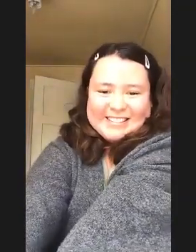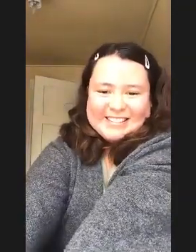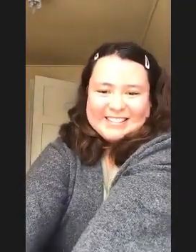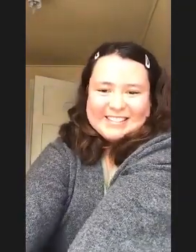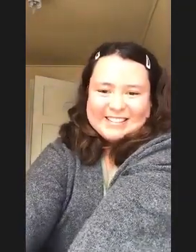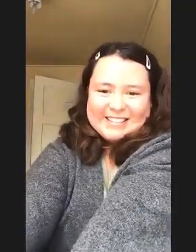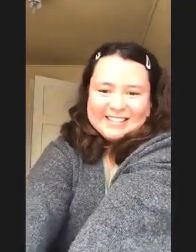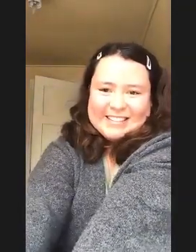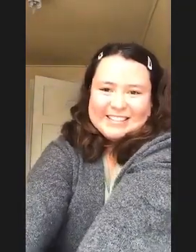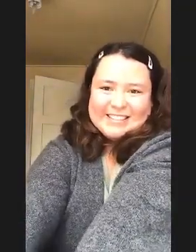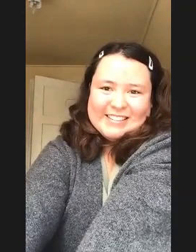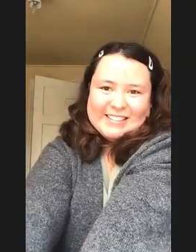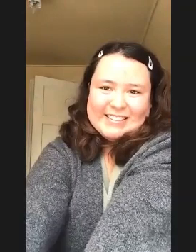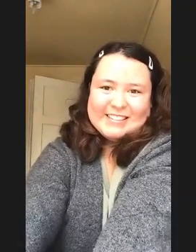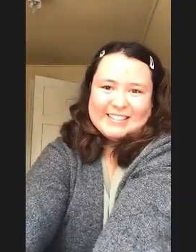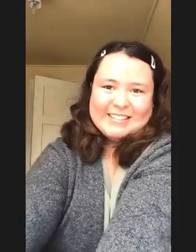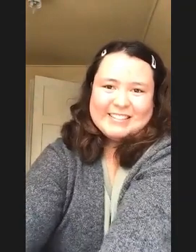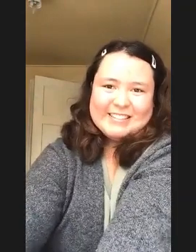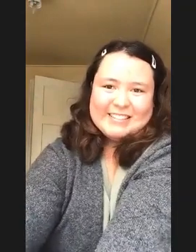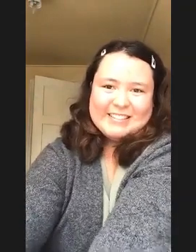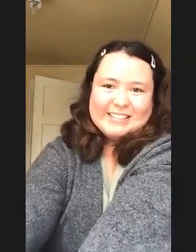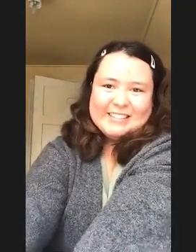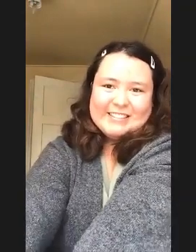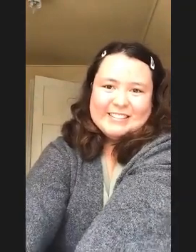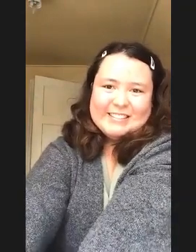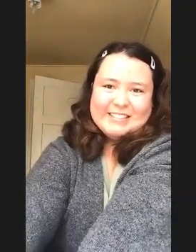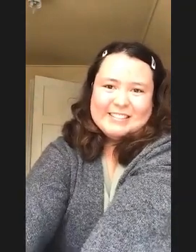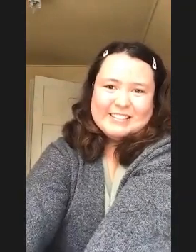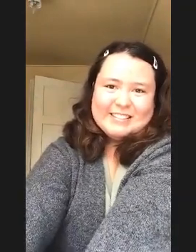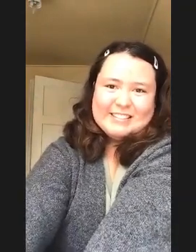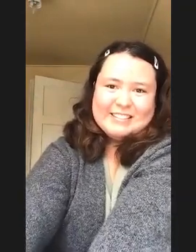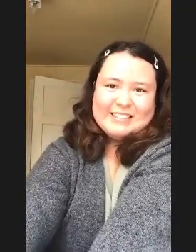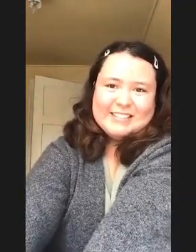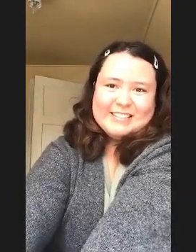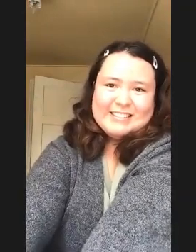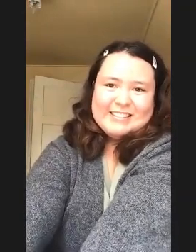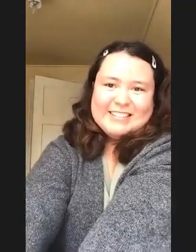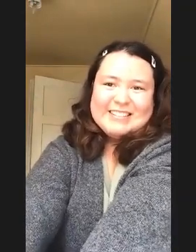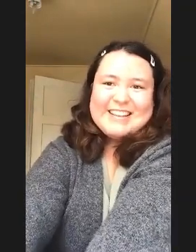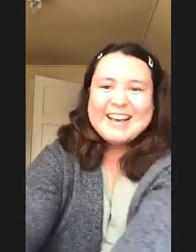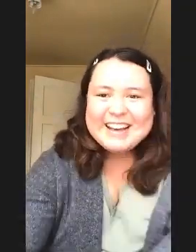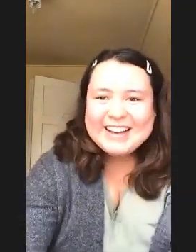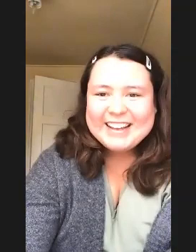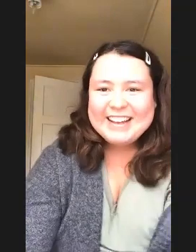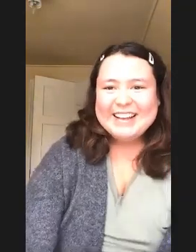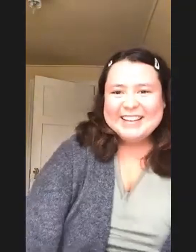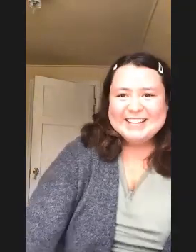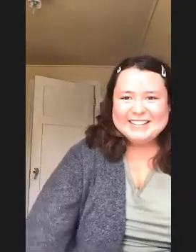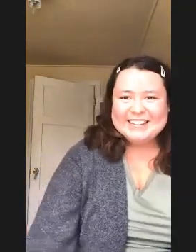Awesome, awesome. I feel like you've covered a lot of content, but in like a very short amount of time. Yeah. So I don't